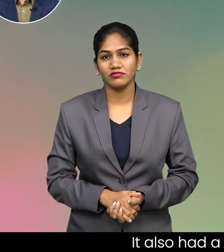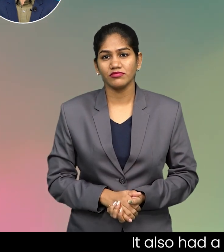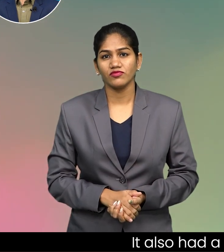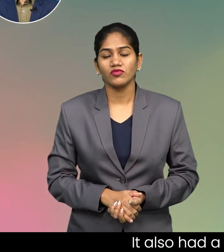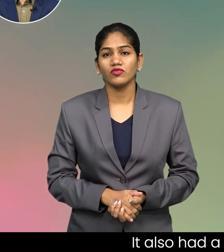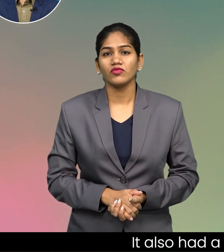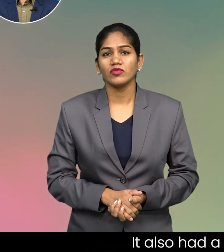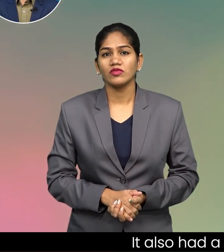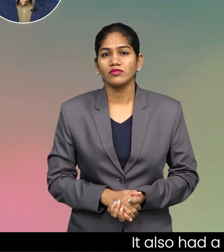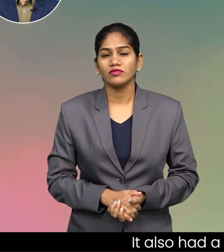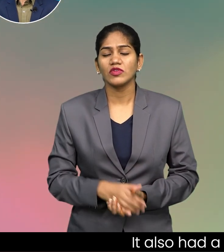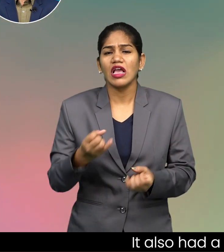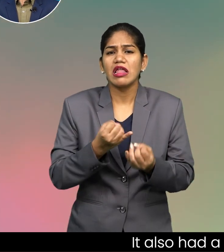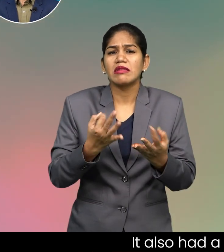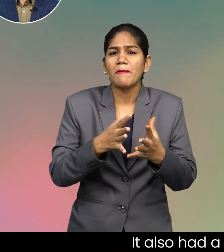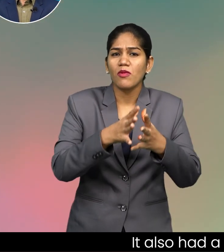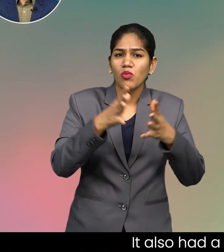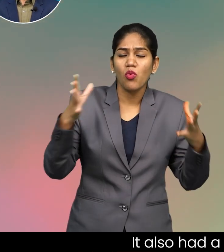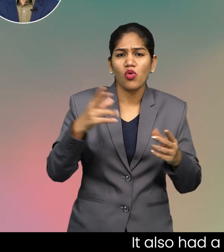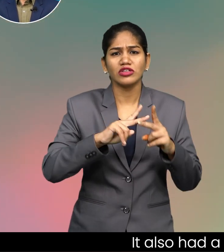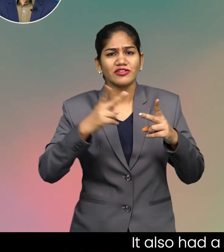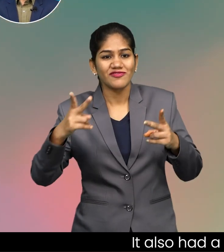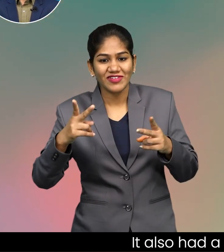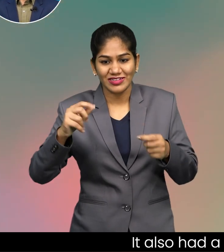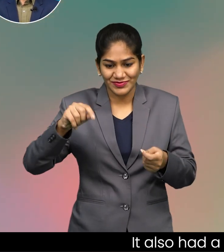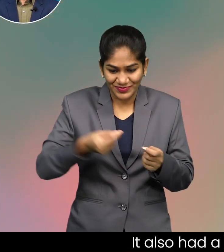It also had a large number of artisans